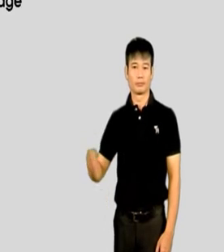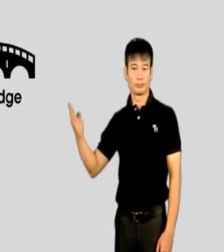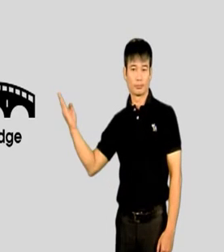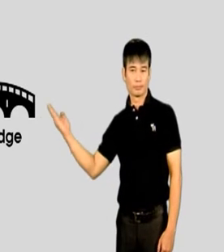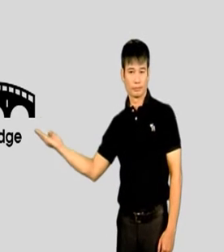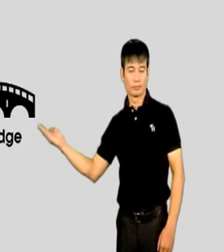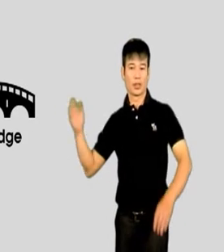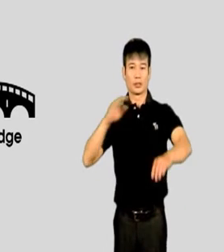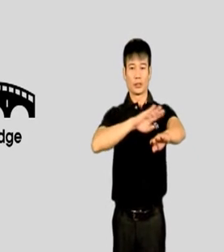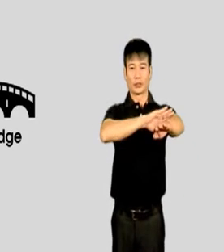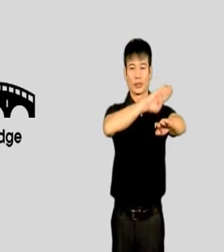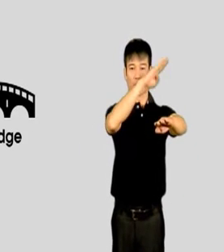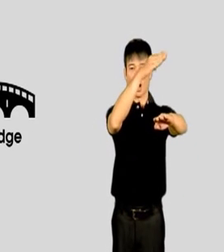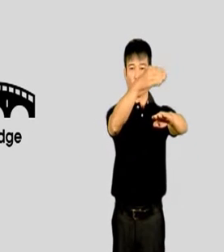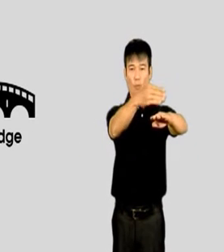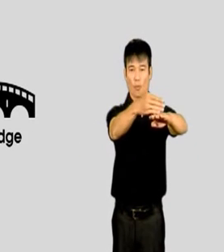This is the icon for a bridge.